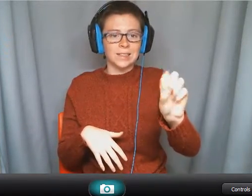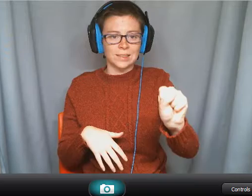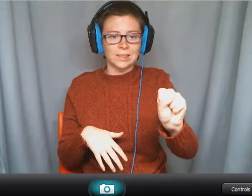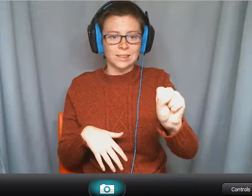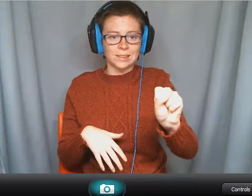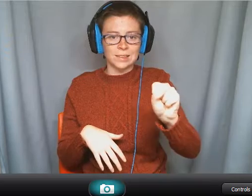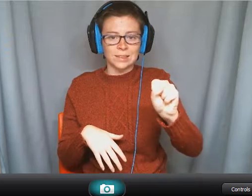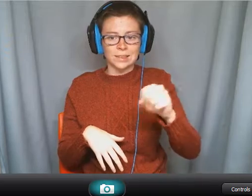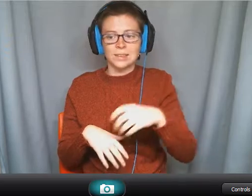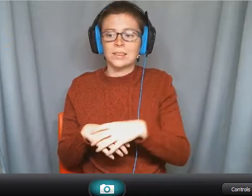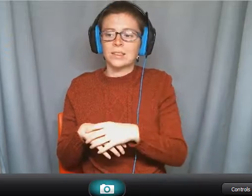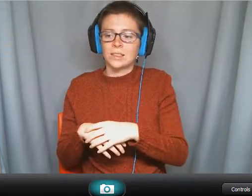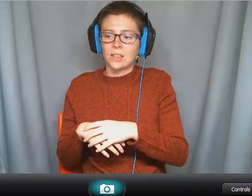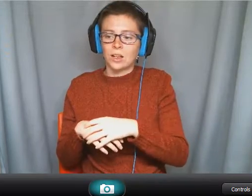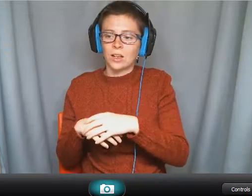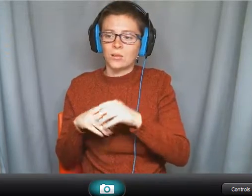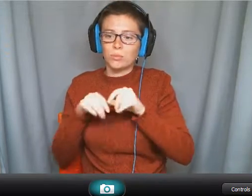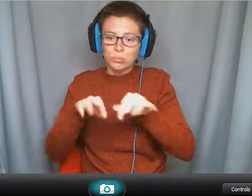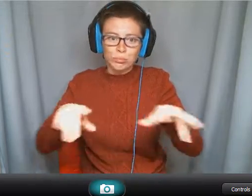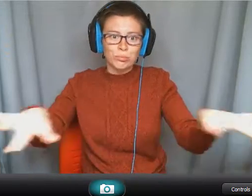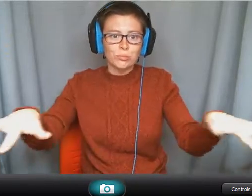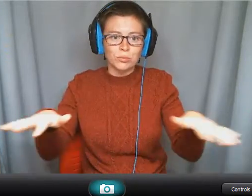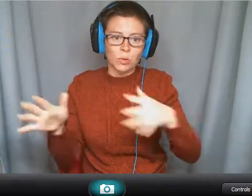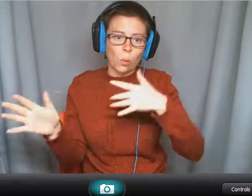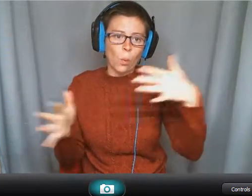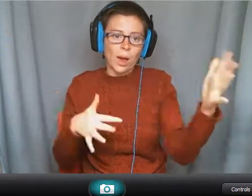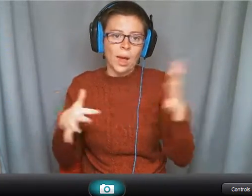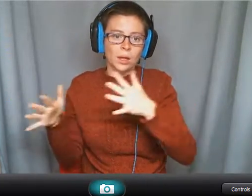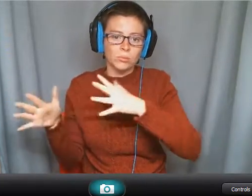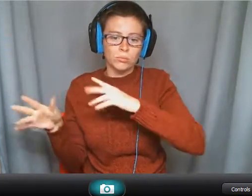that. What? Were you going to say something?